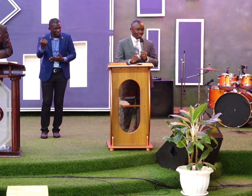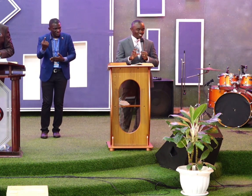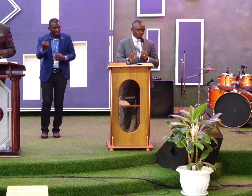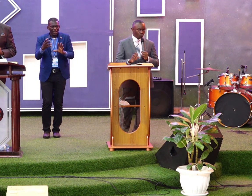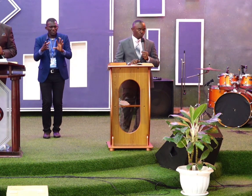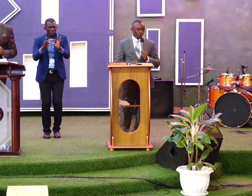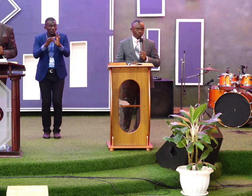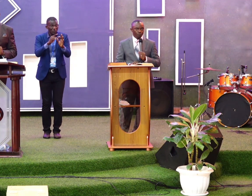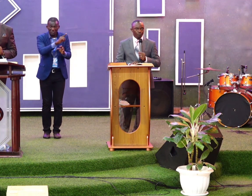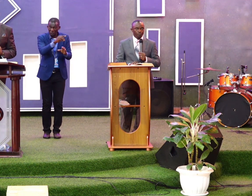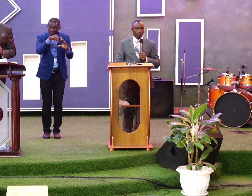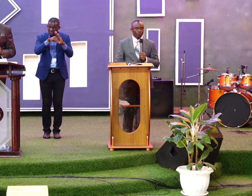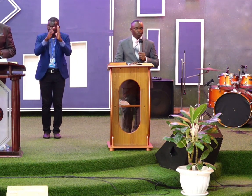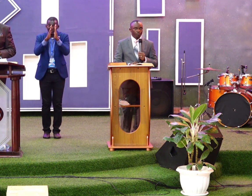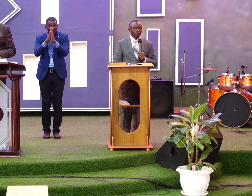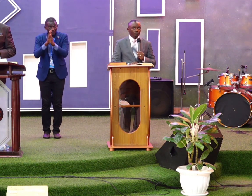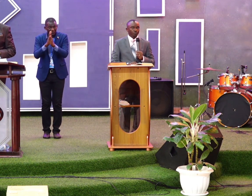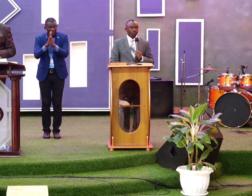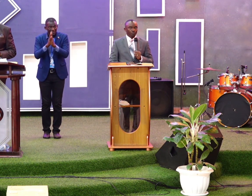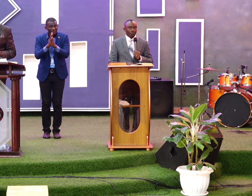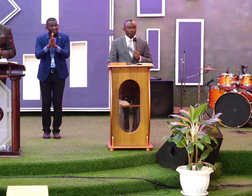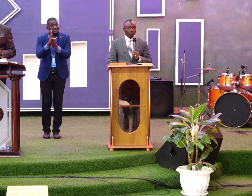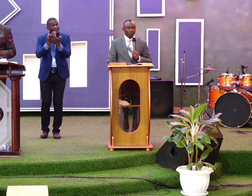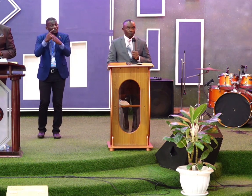comes and adds himself to you,